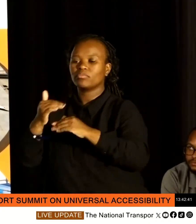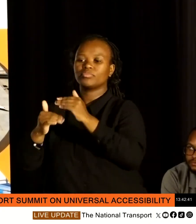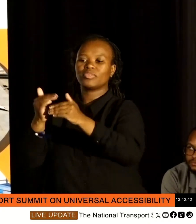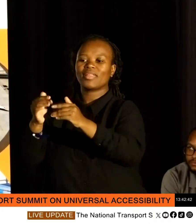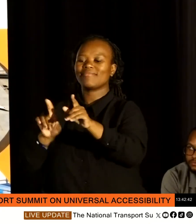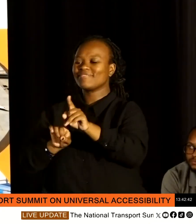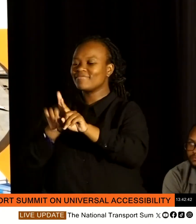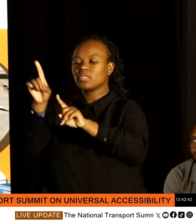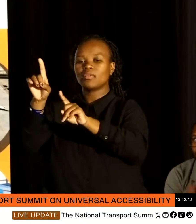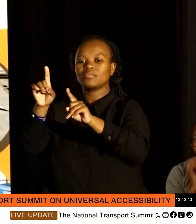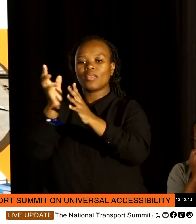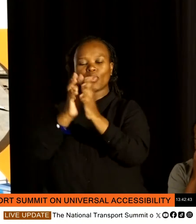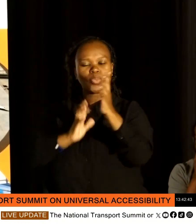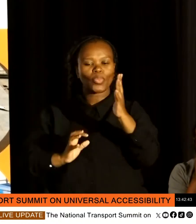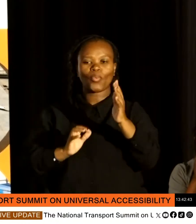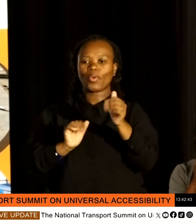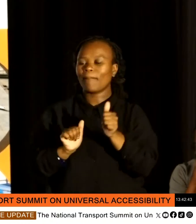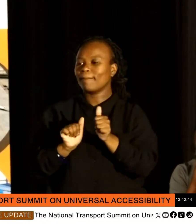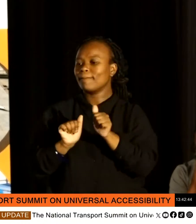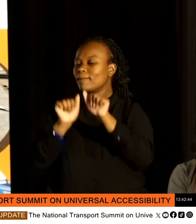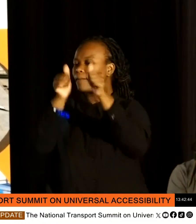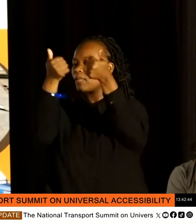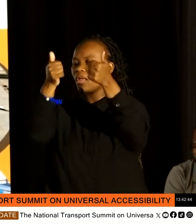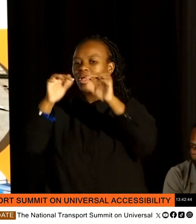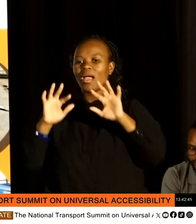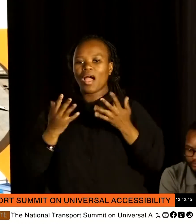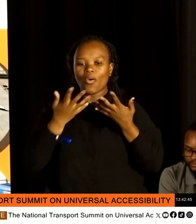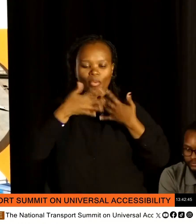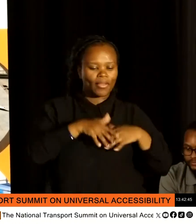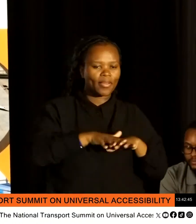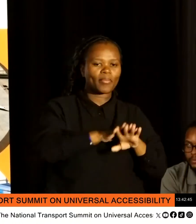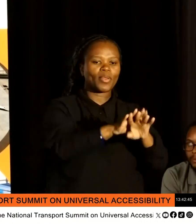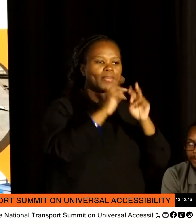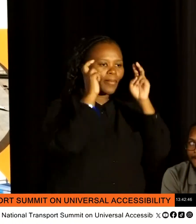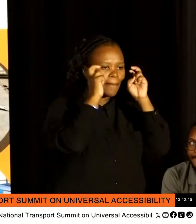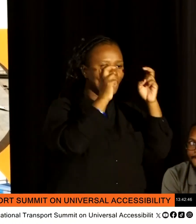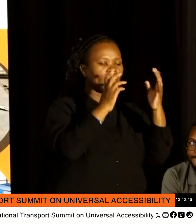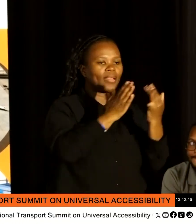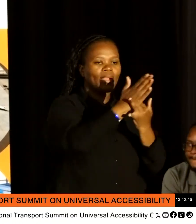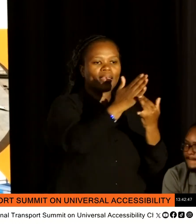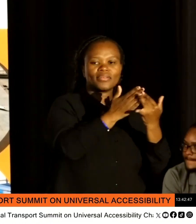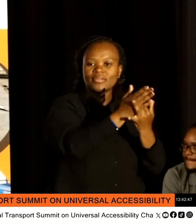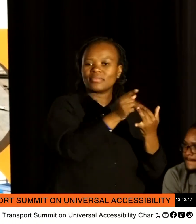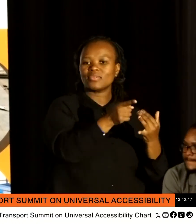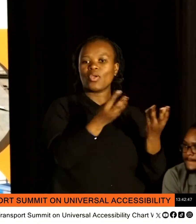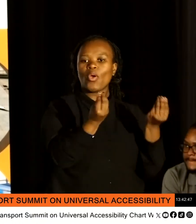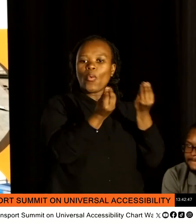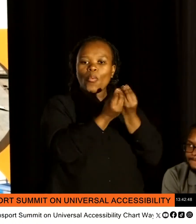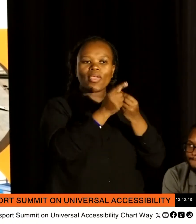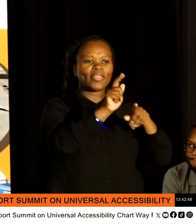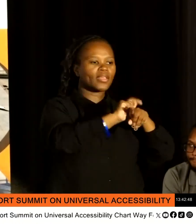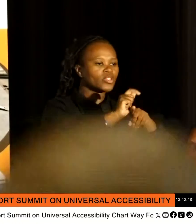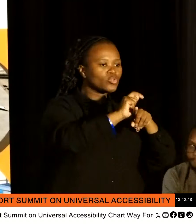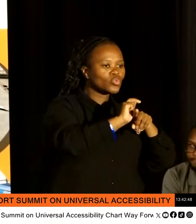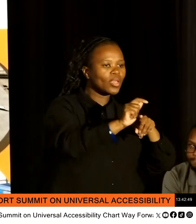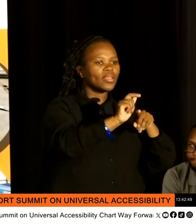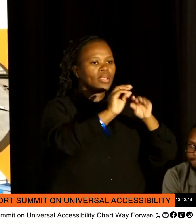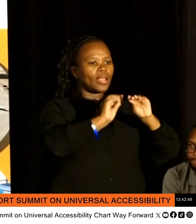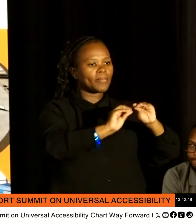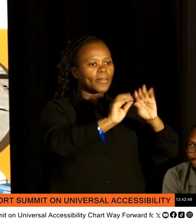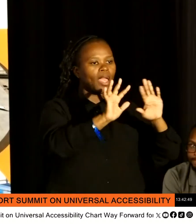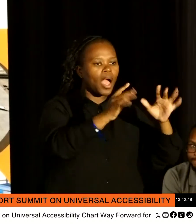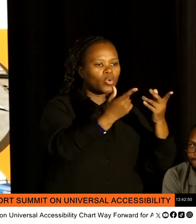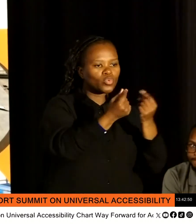Success stories are many, from the implementation of accessible buses equipped with induction loops for hearing aid